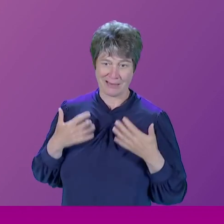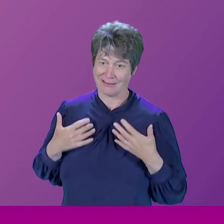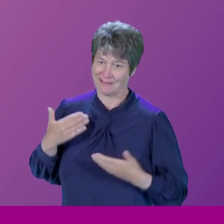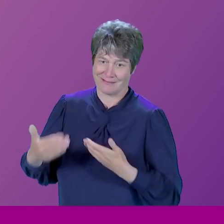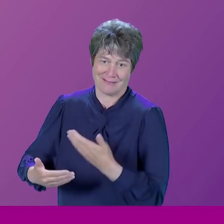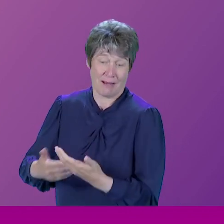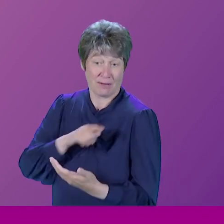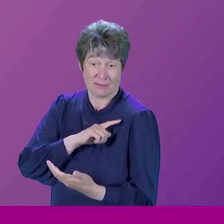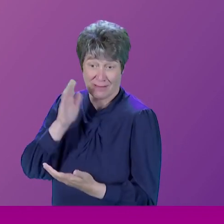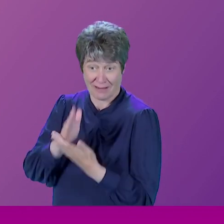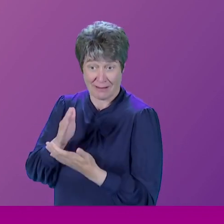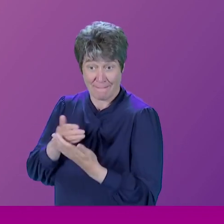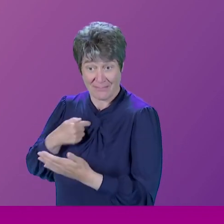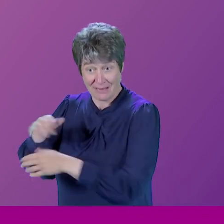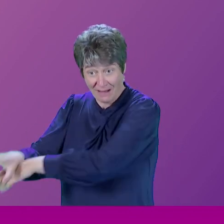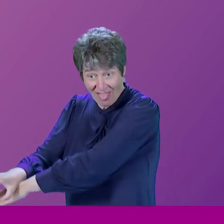-skinned.